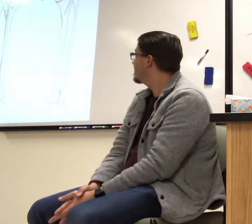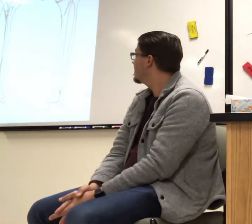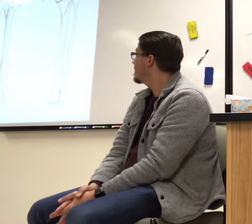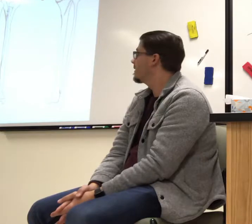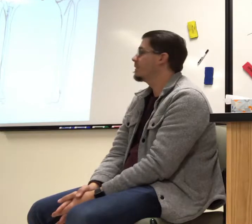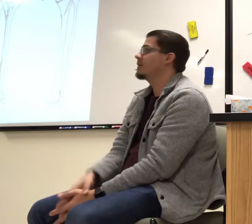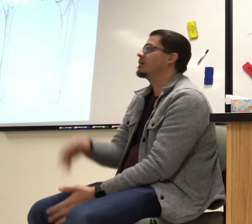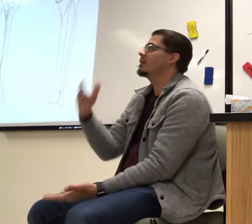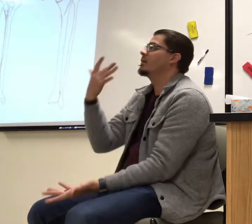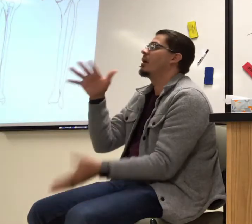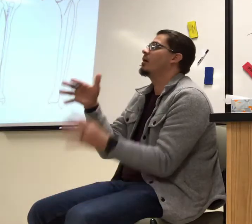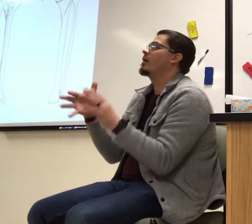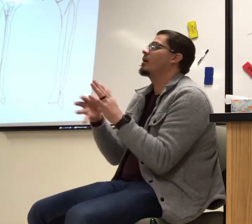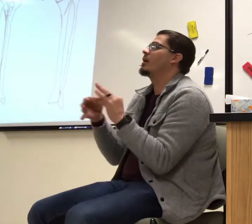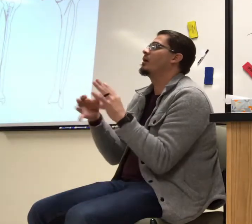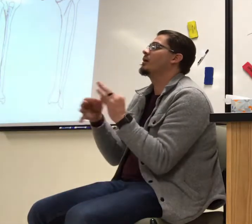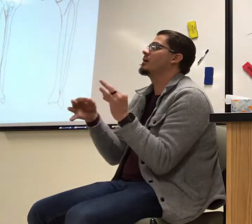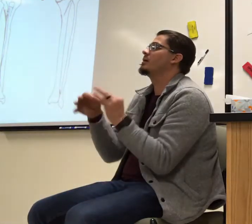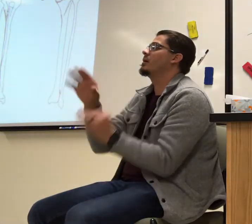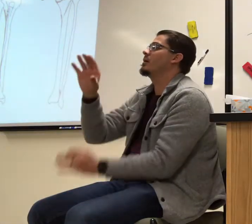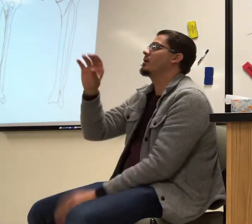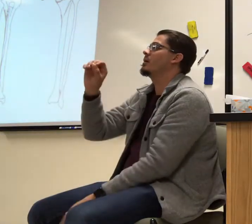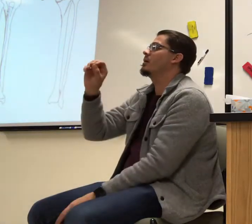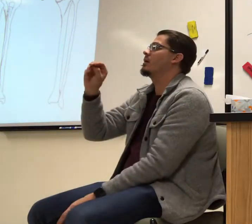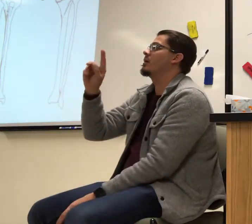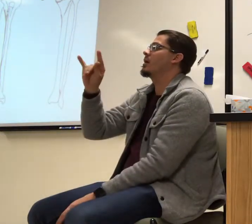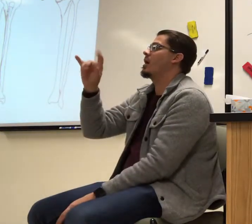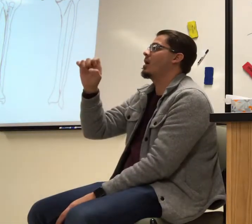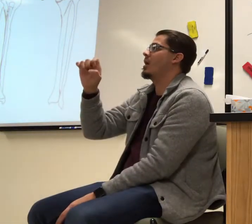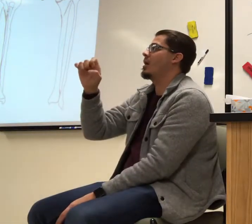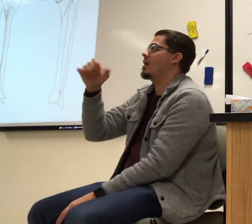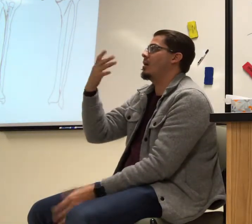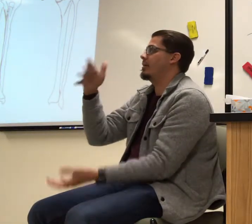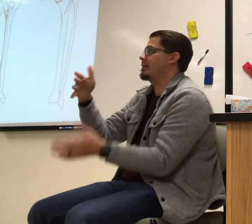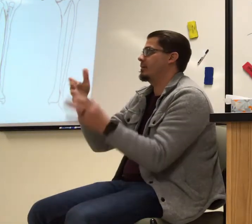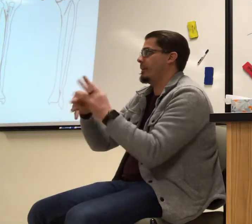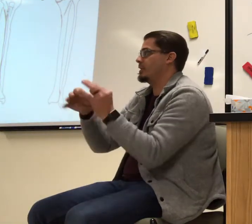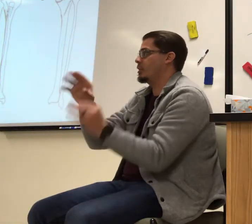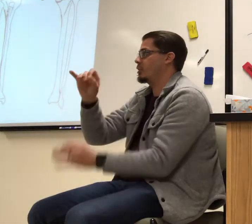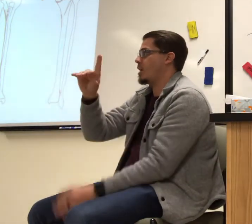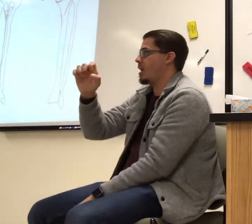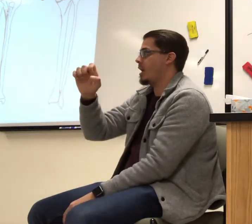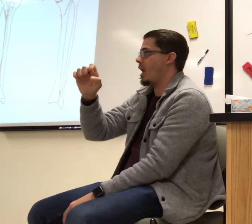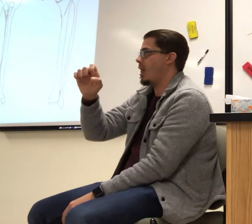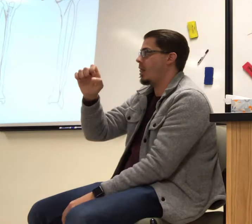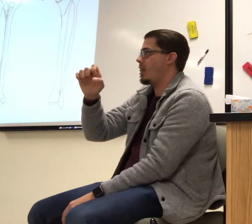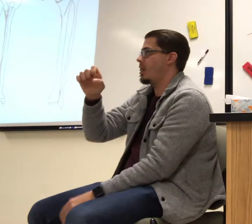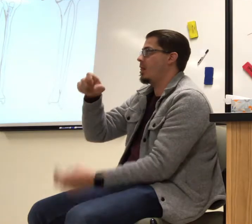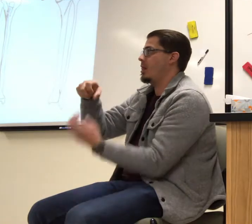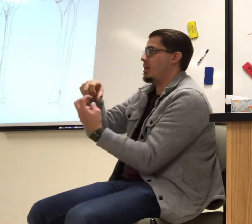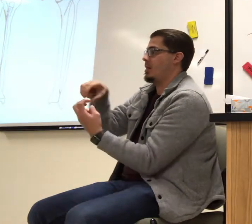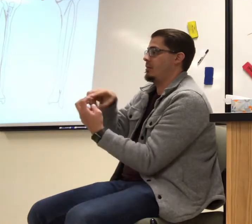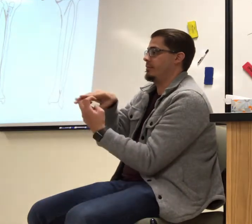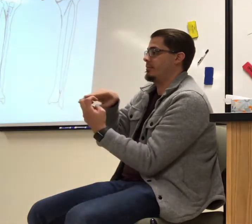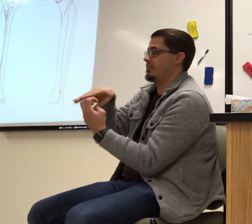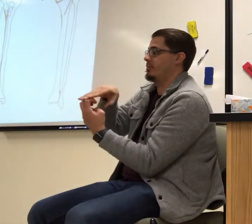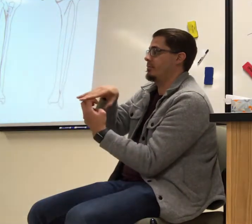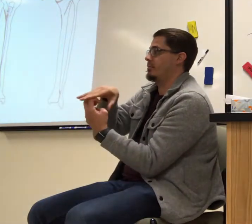Well, I've already mentioned the condyles, so be able to identify medial-lateral condyles of tibia.